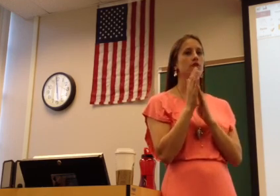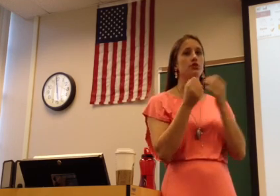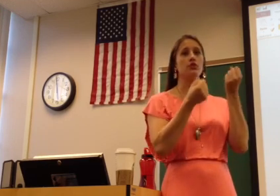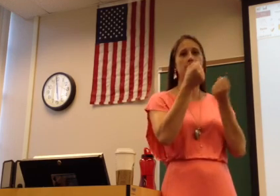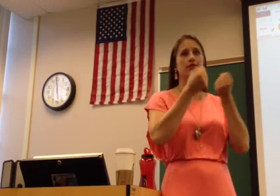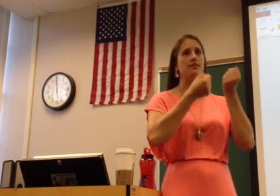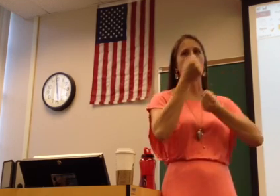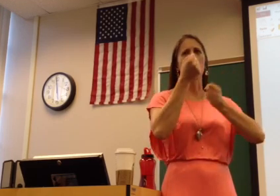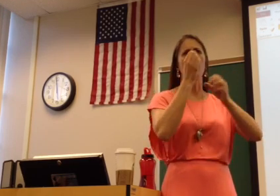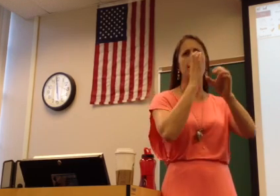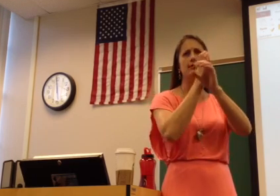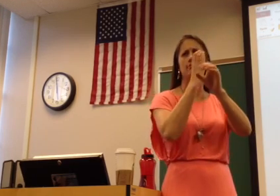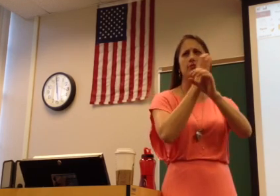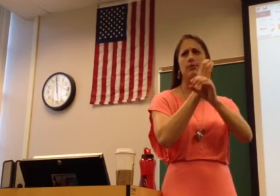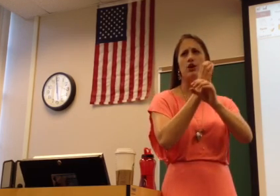Because there is a sign for car. Why is it got to be car?